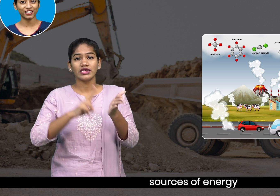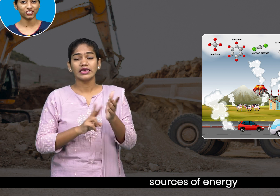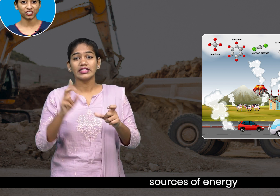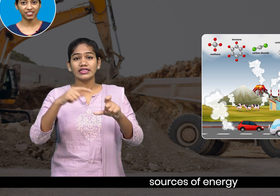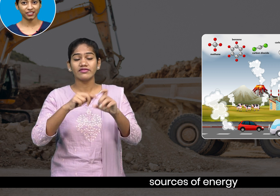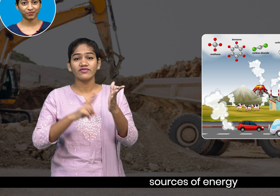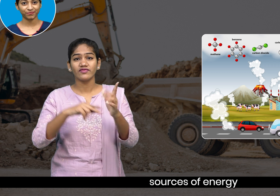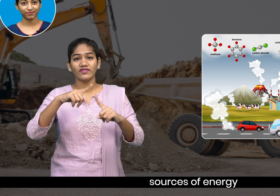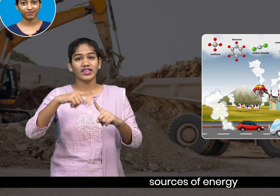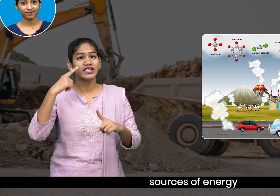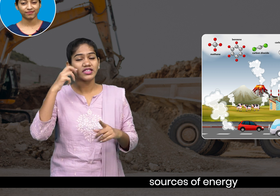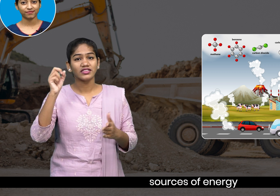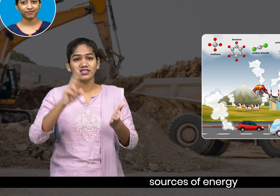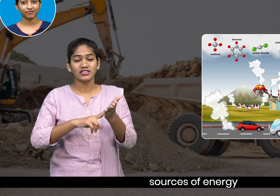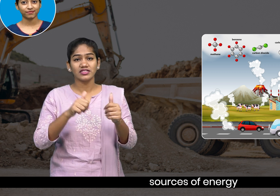of energy